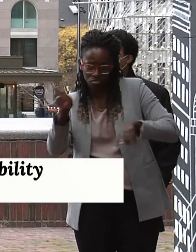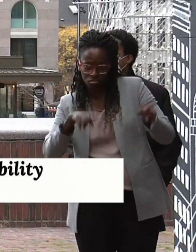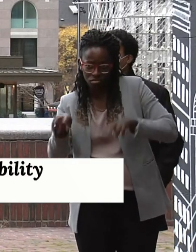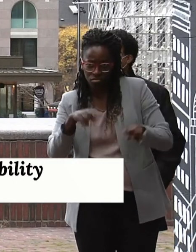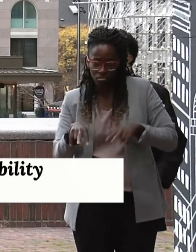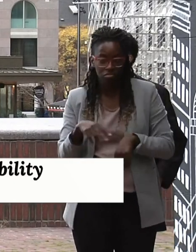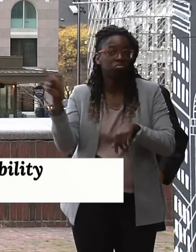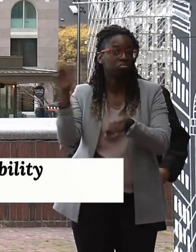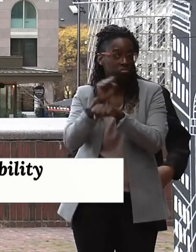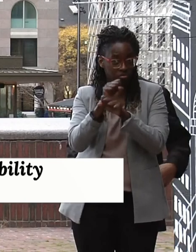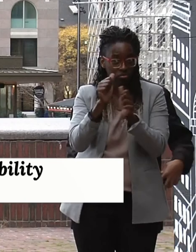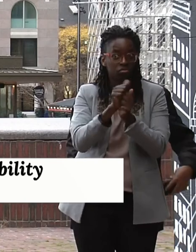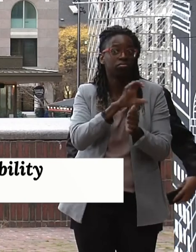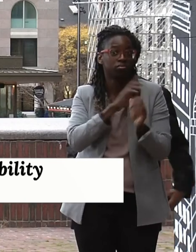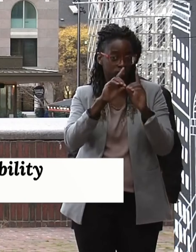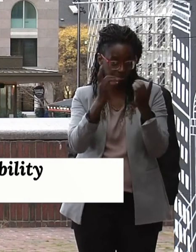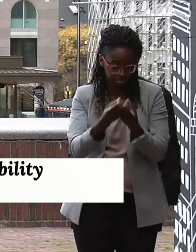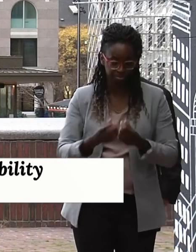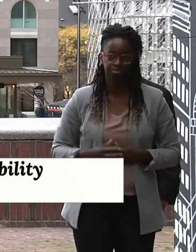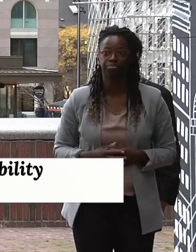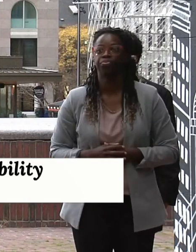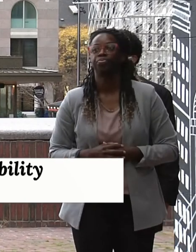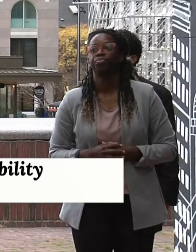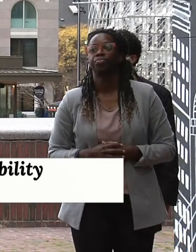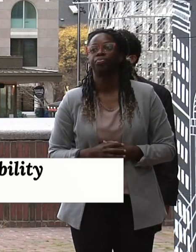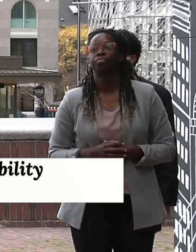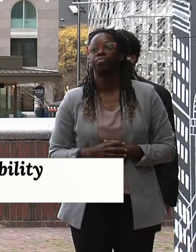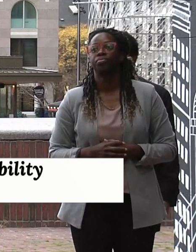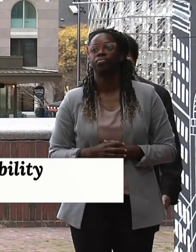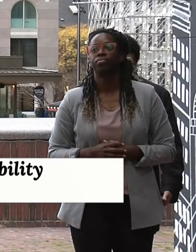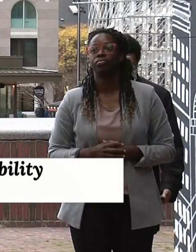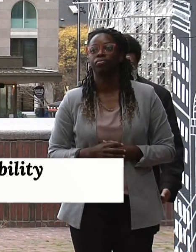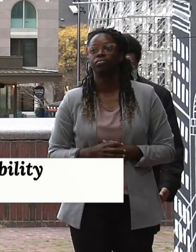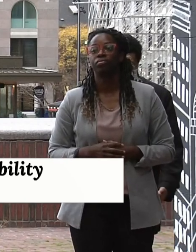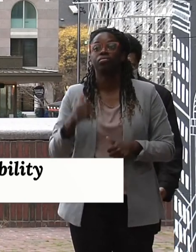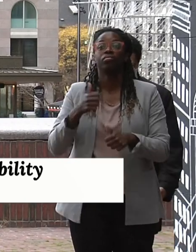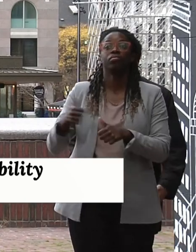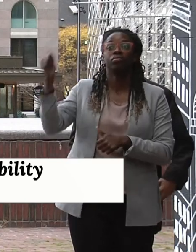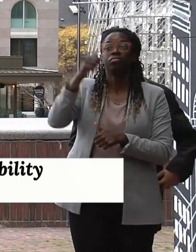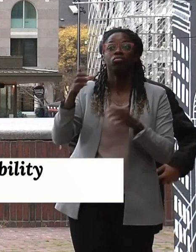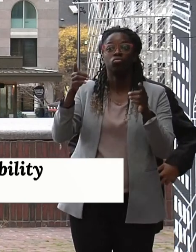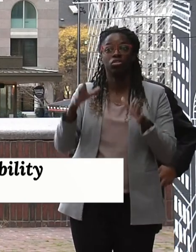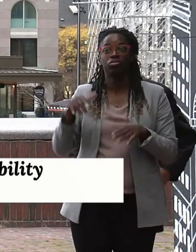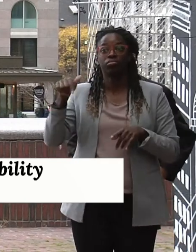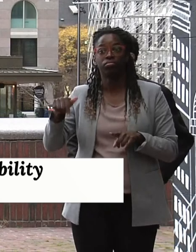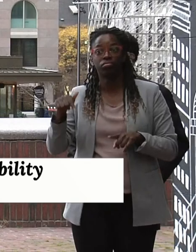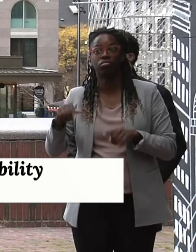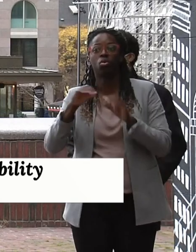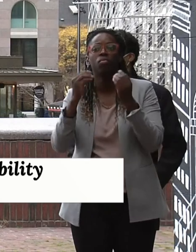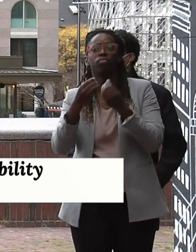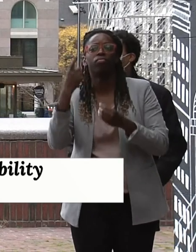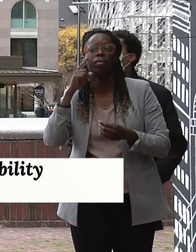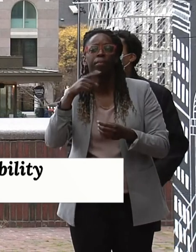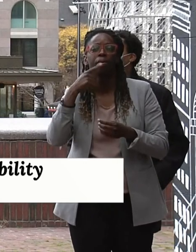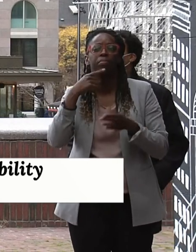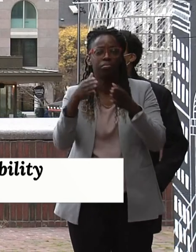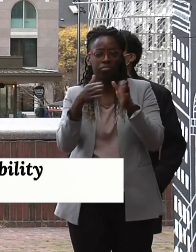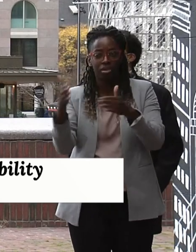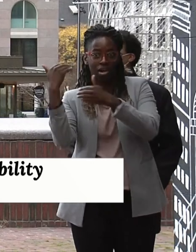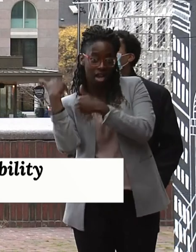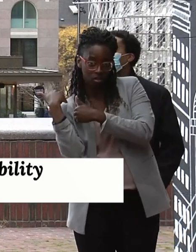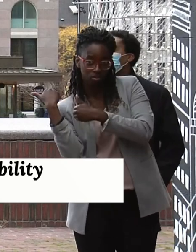created a job description for the executive director of the proposed Office of Public Police Accountability and Transparency. That way, we can have somebody